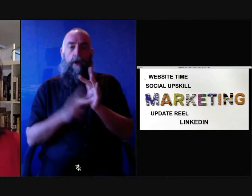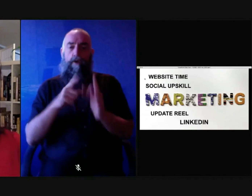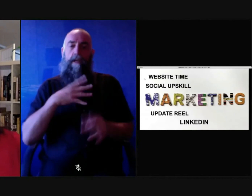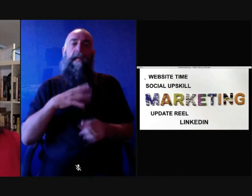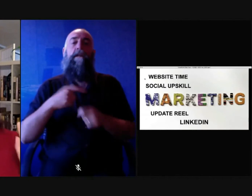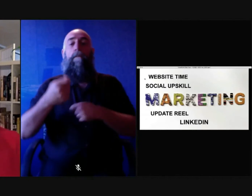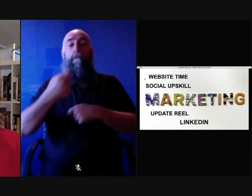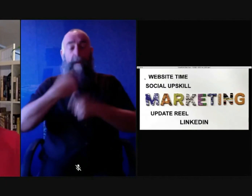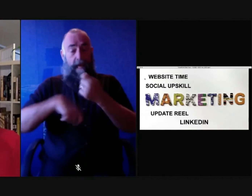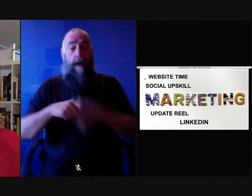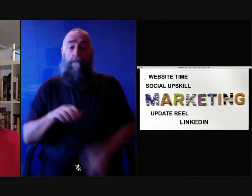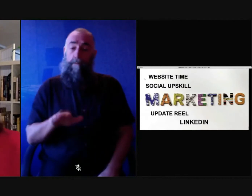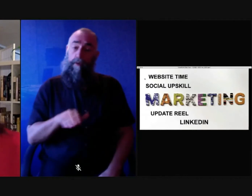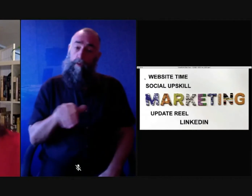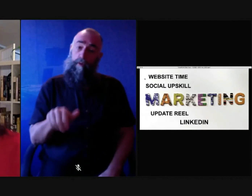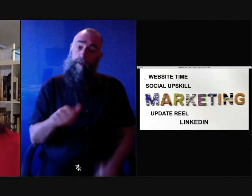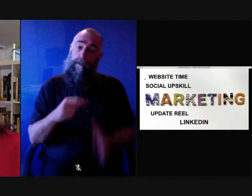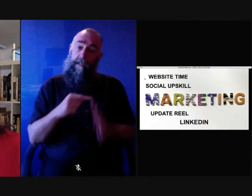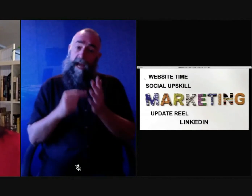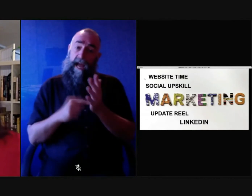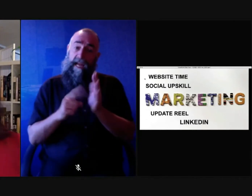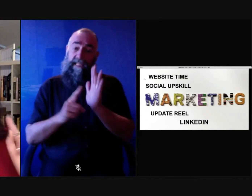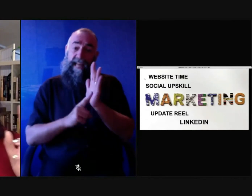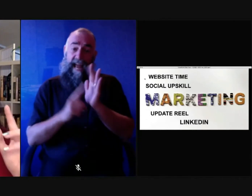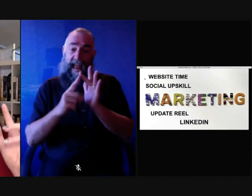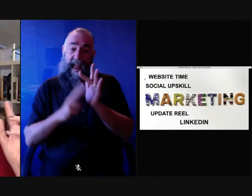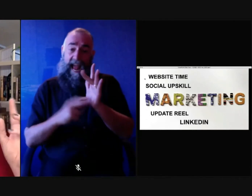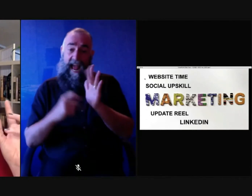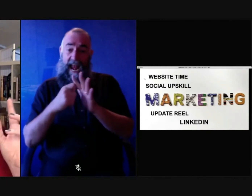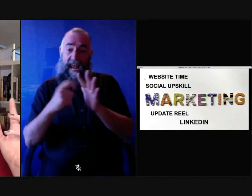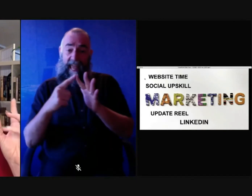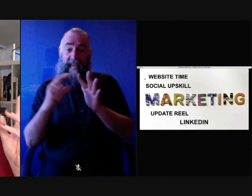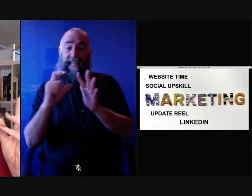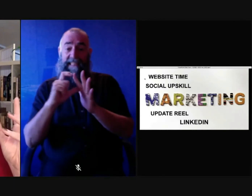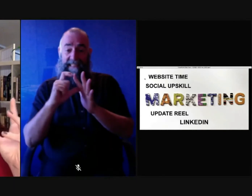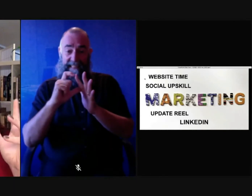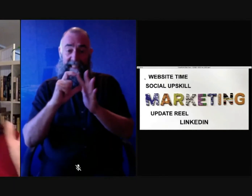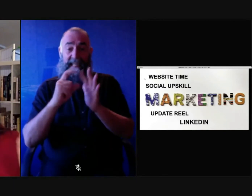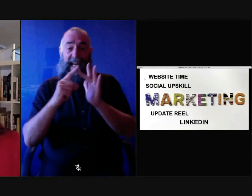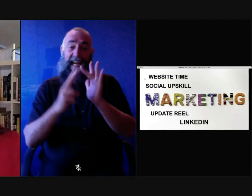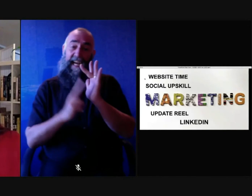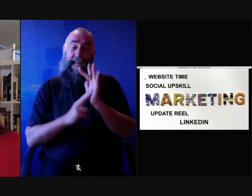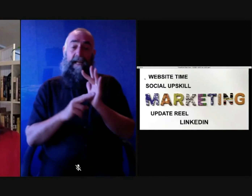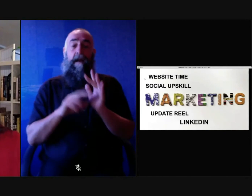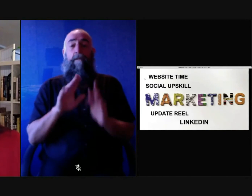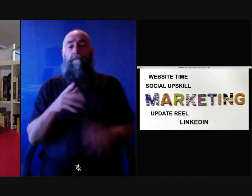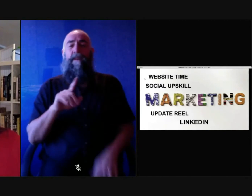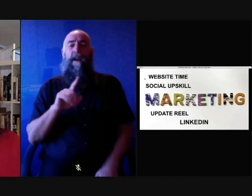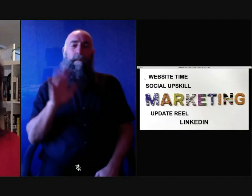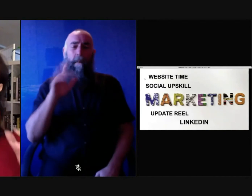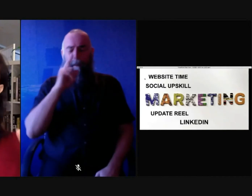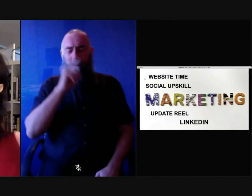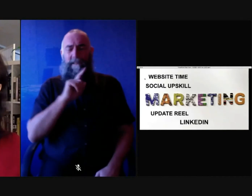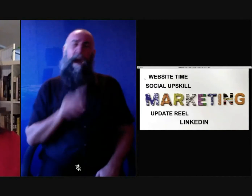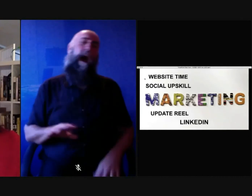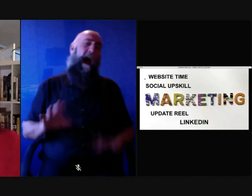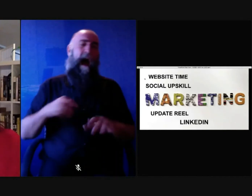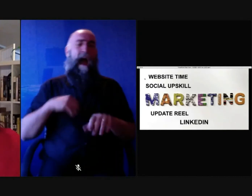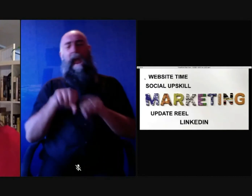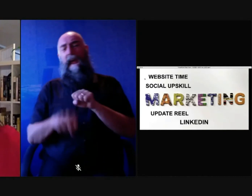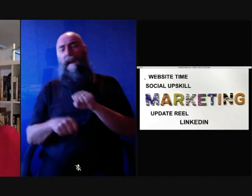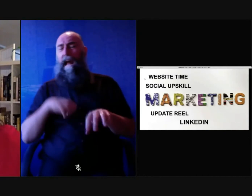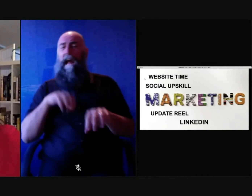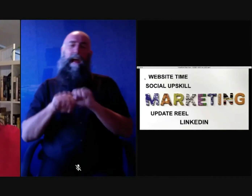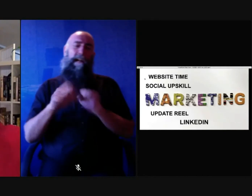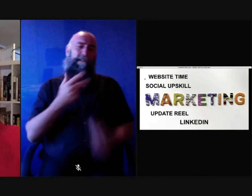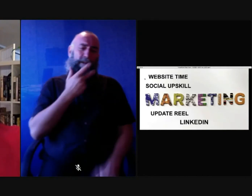I know. I can hear you. You're telling me, oh, but LinkedIn is awful and I hate it and it's